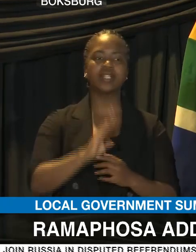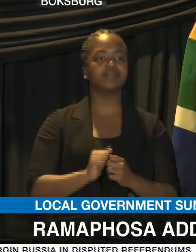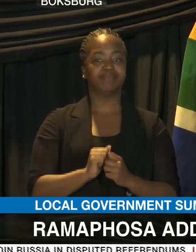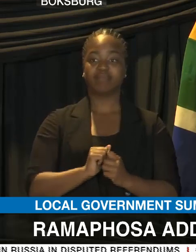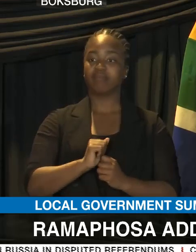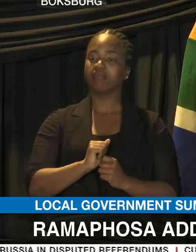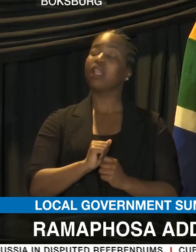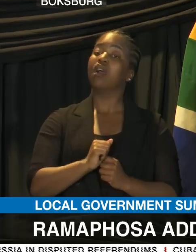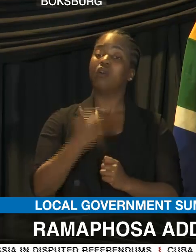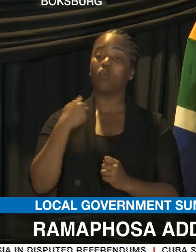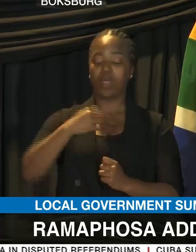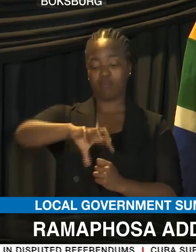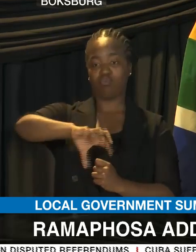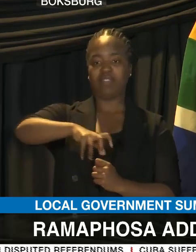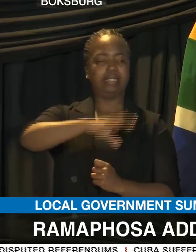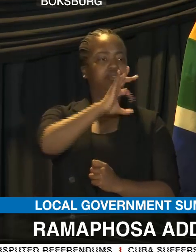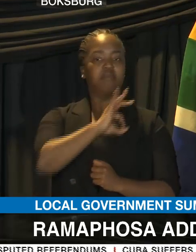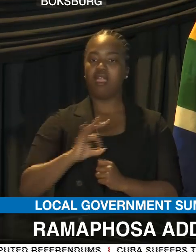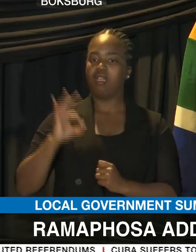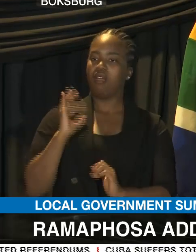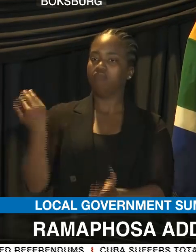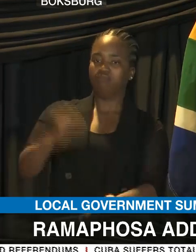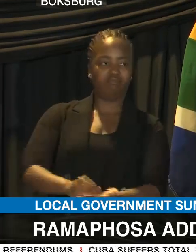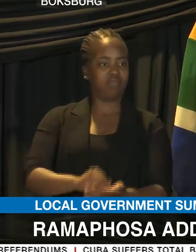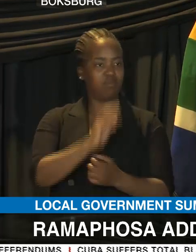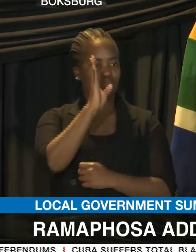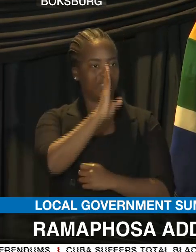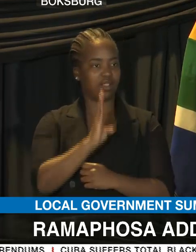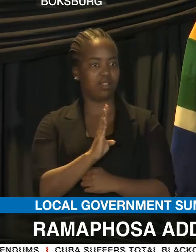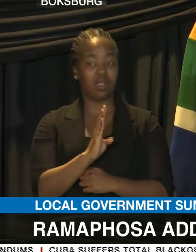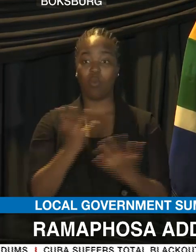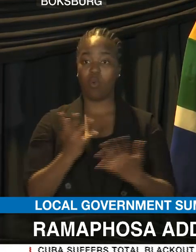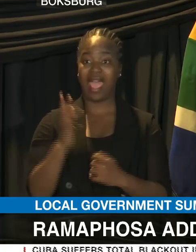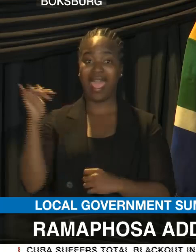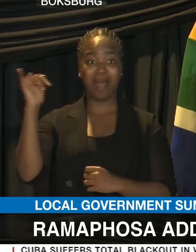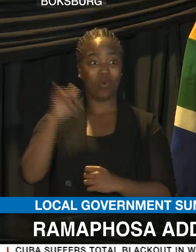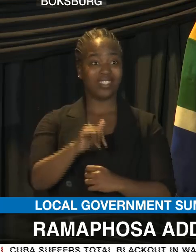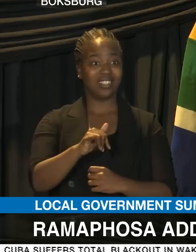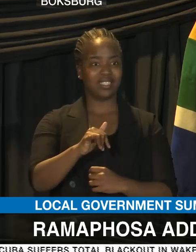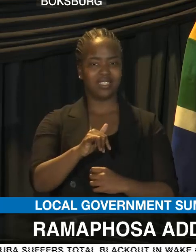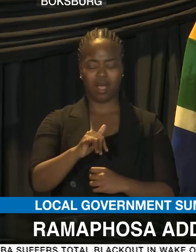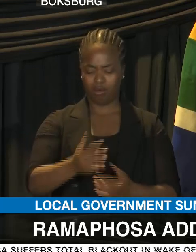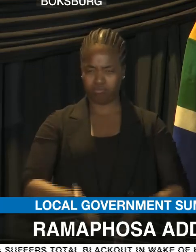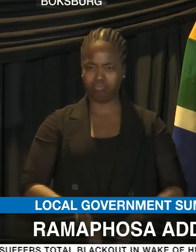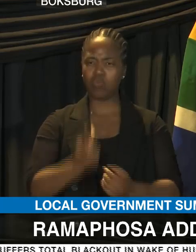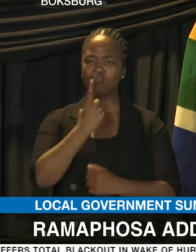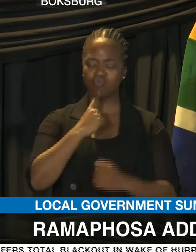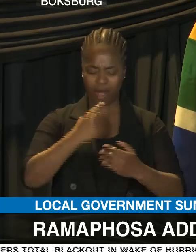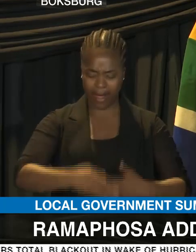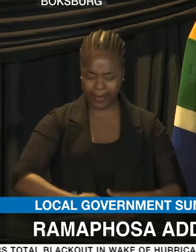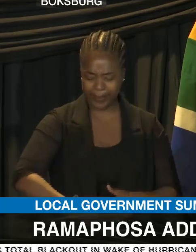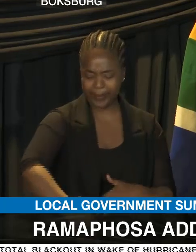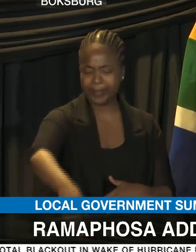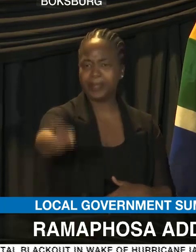governor of a province or a state in Brazil at the airport with a red carpet. And